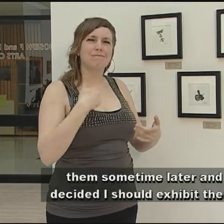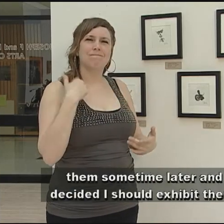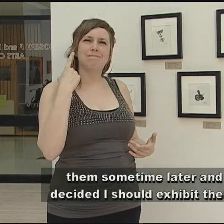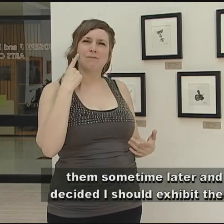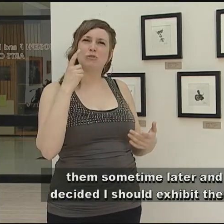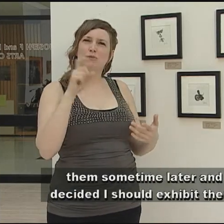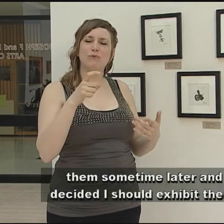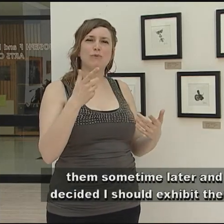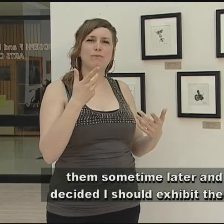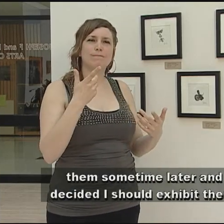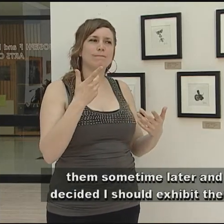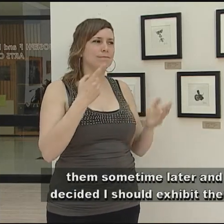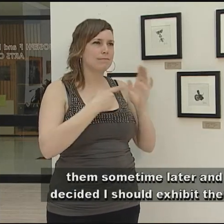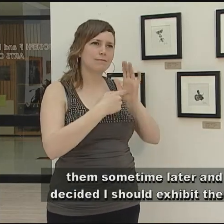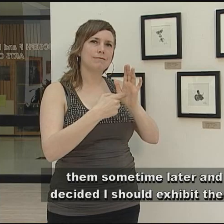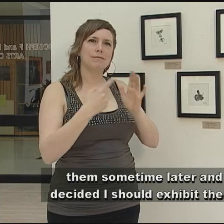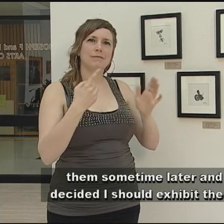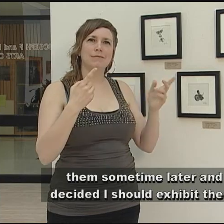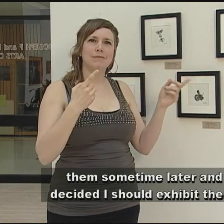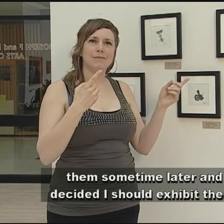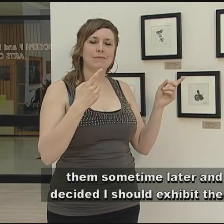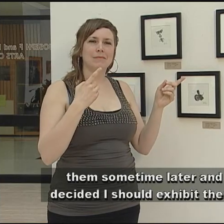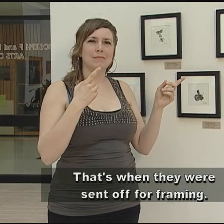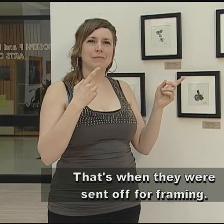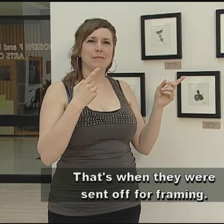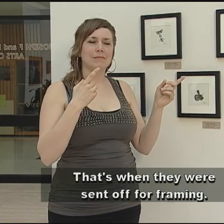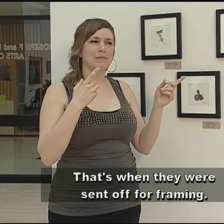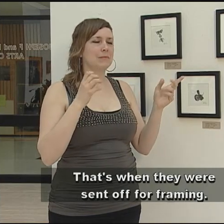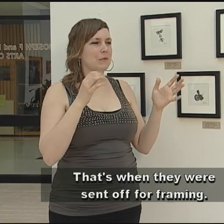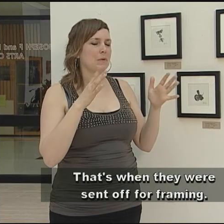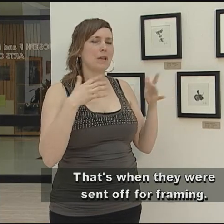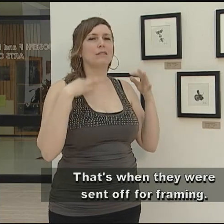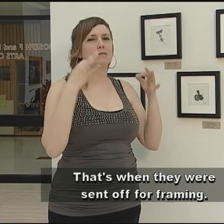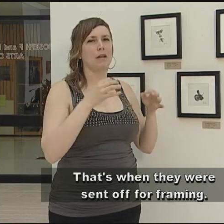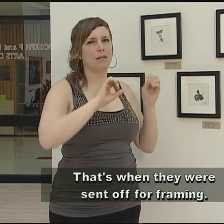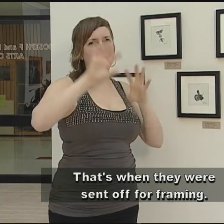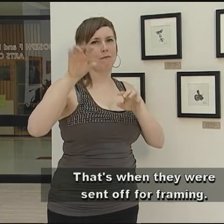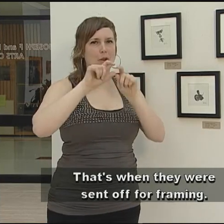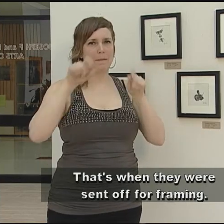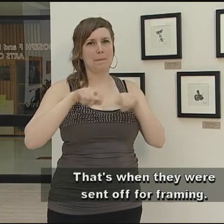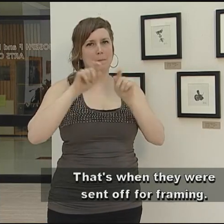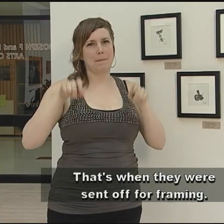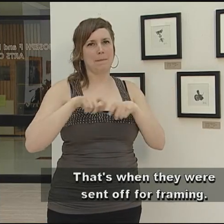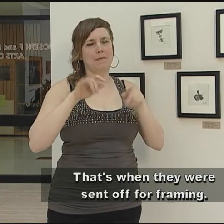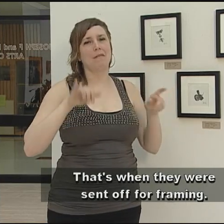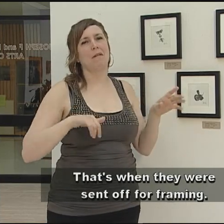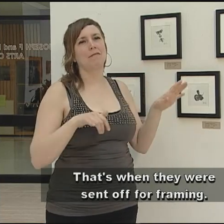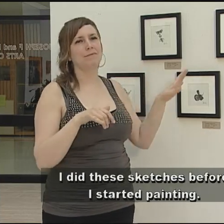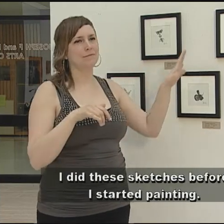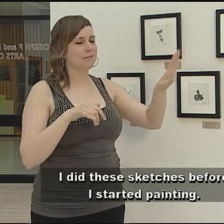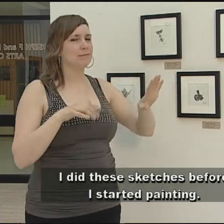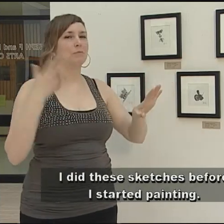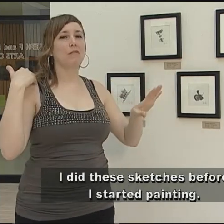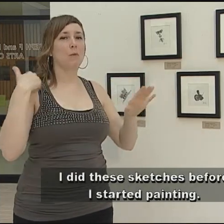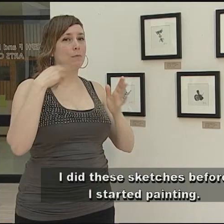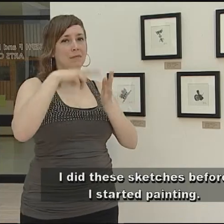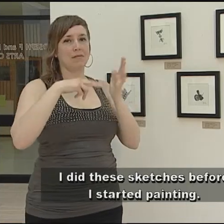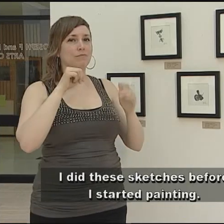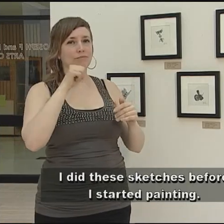found them sometime later and decided I should exhibit them. That's when they were sent off for framing. I did these sketches